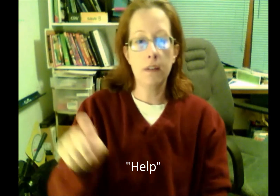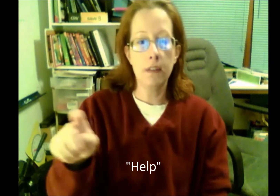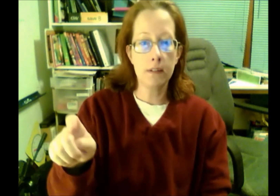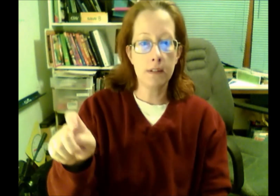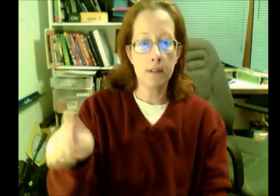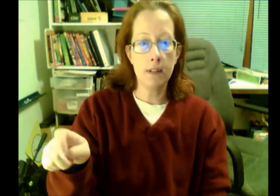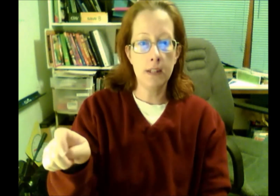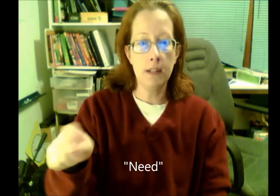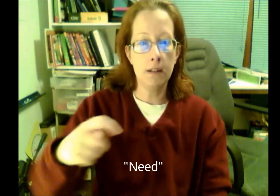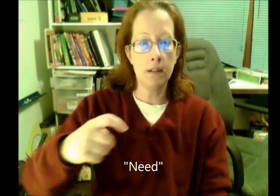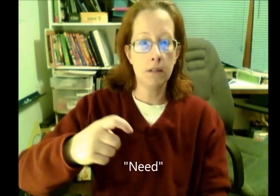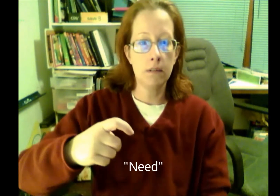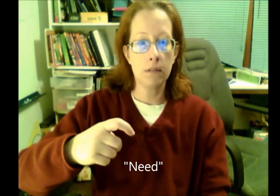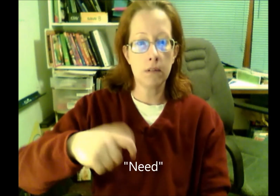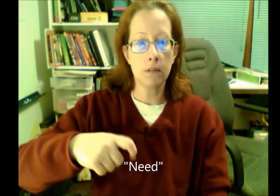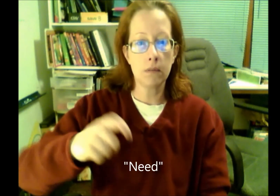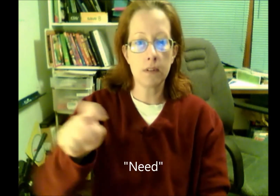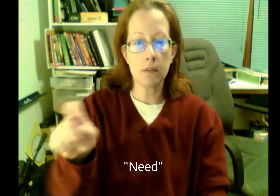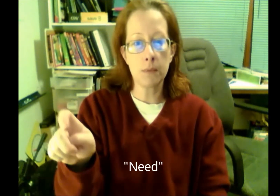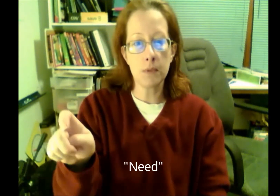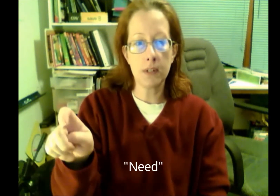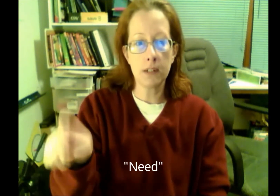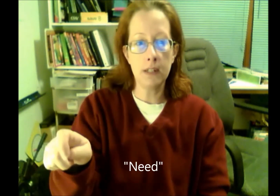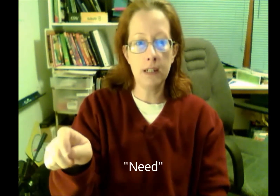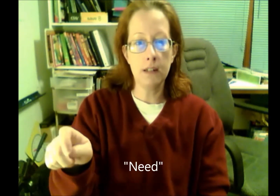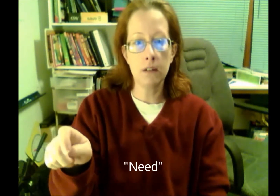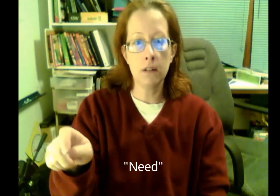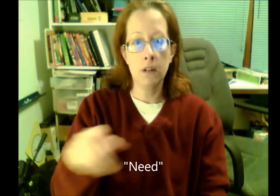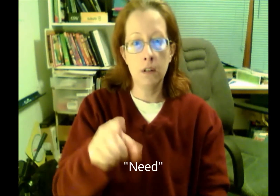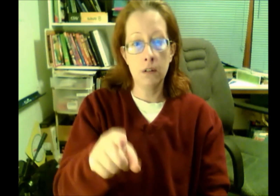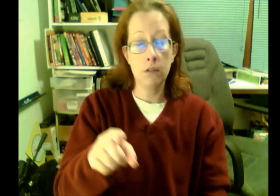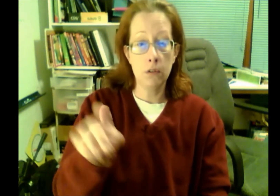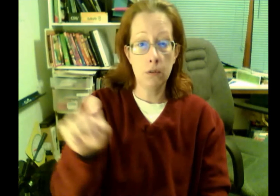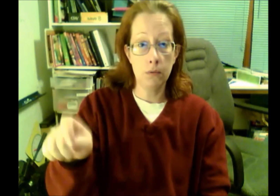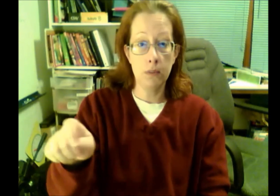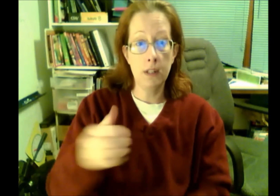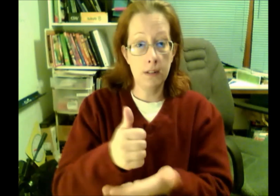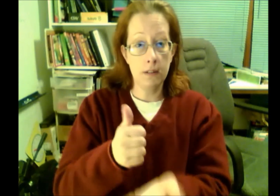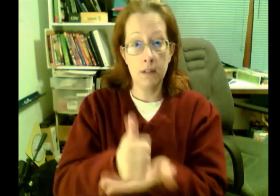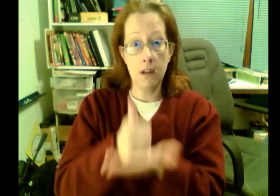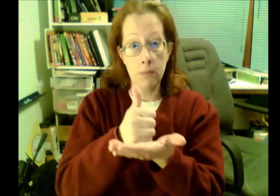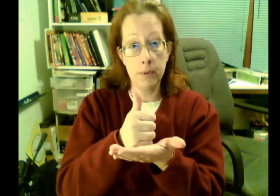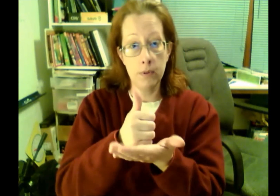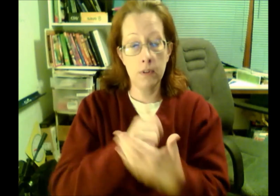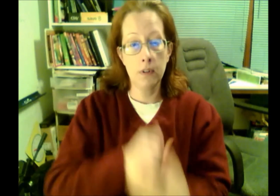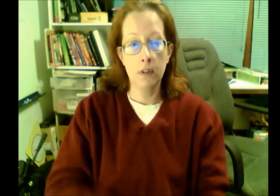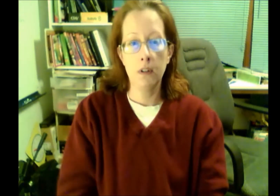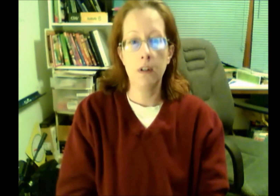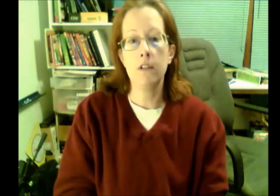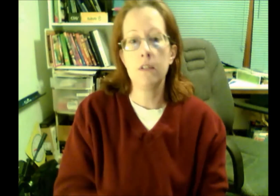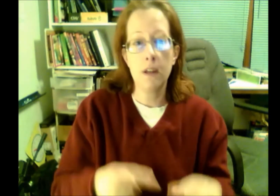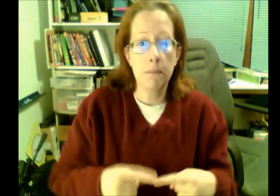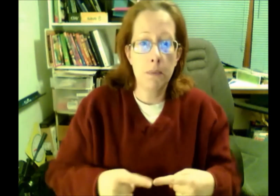This is need. So this is what I'm doing. Need. You need help. And you say I'm